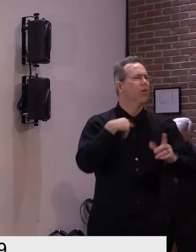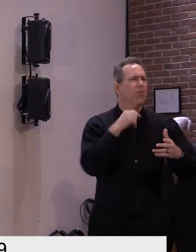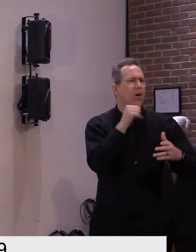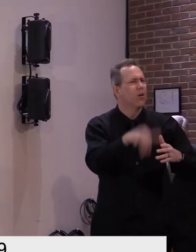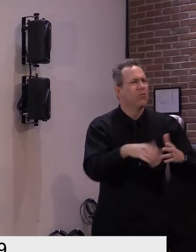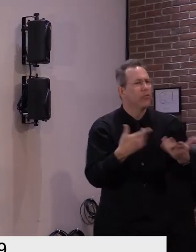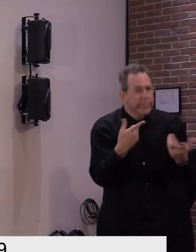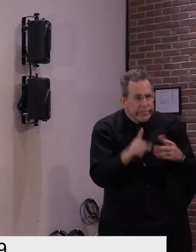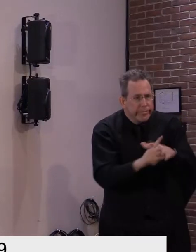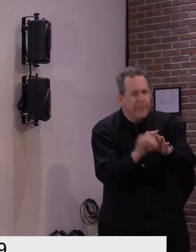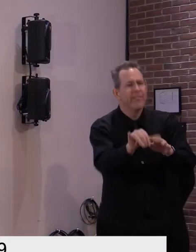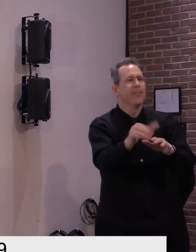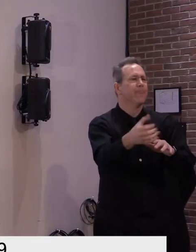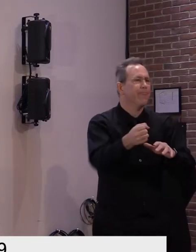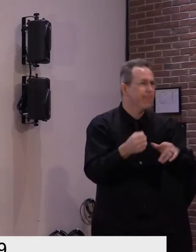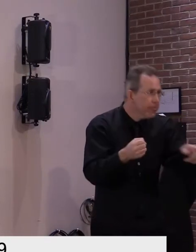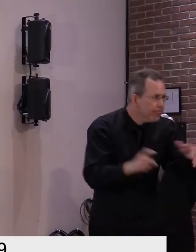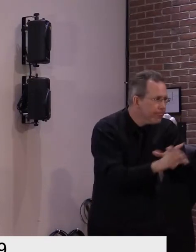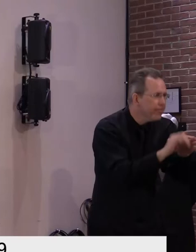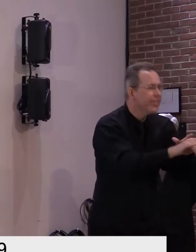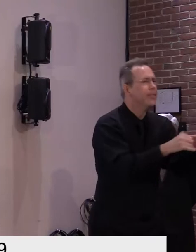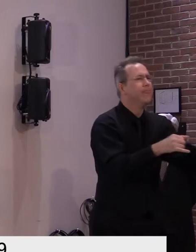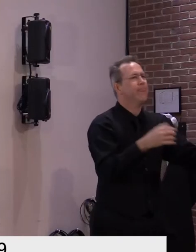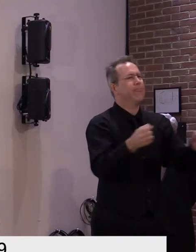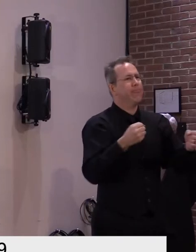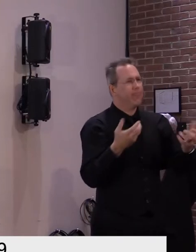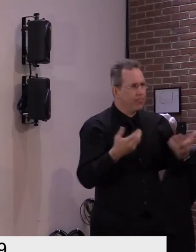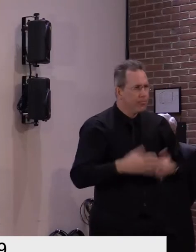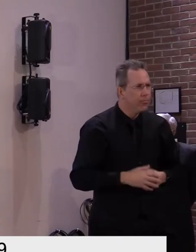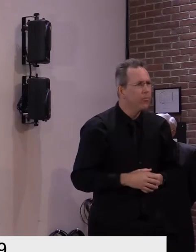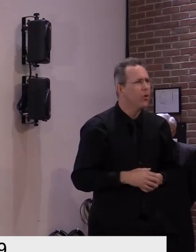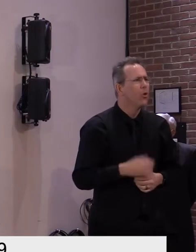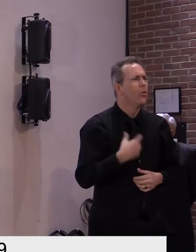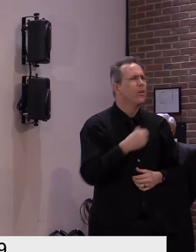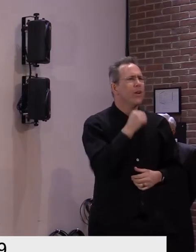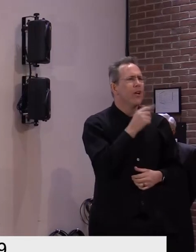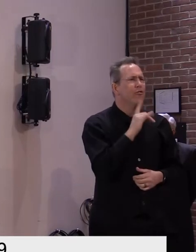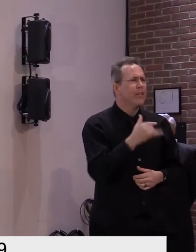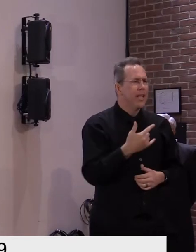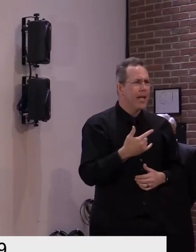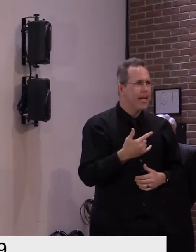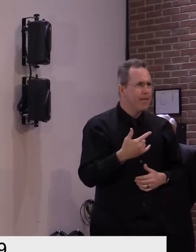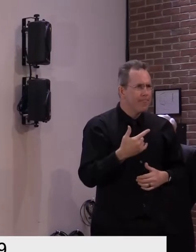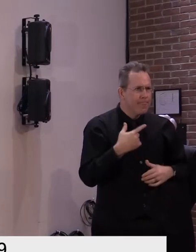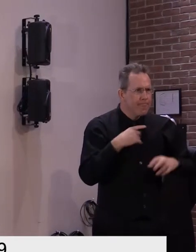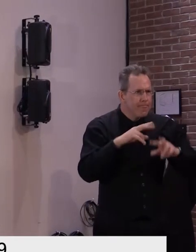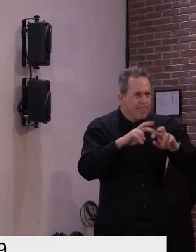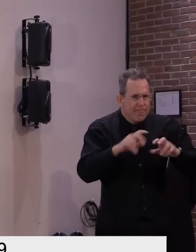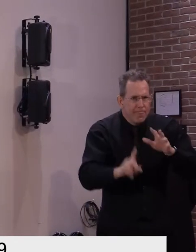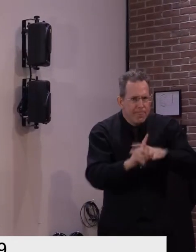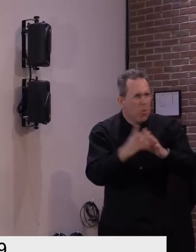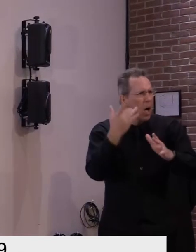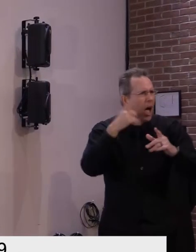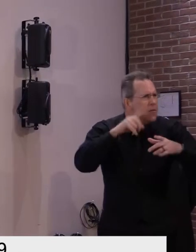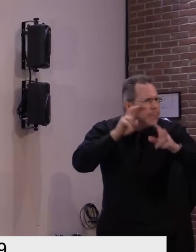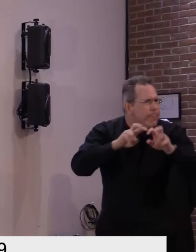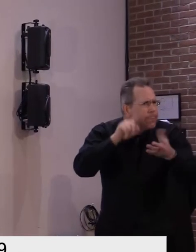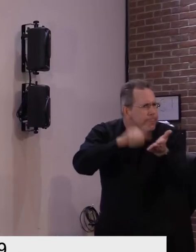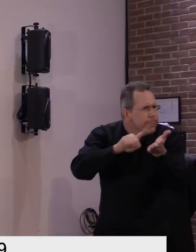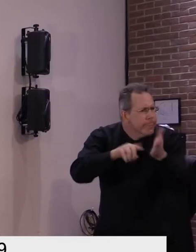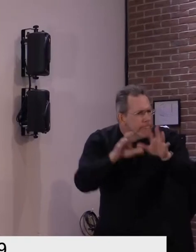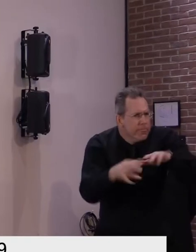or with the people who have experienced the positive tests. So I can't really give you a prevalence, nor